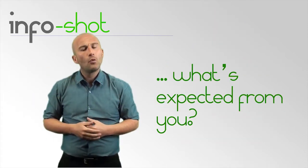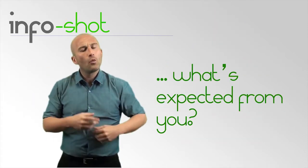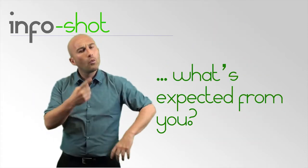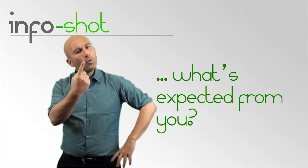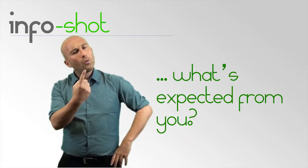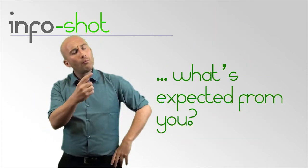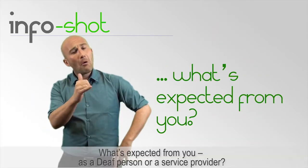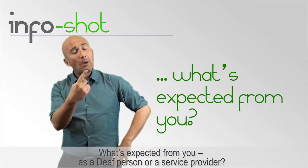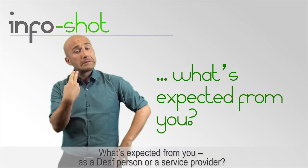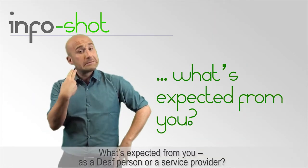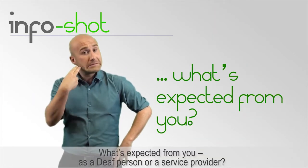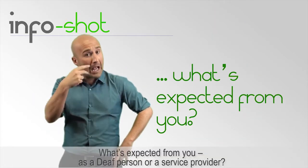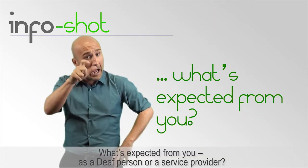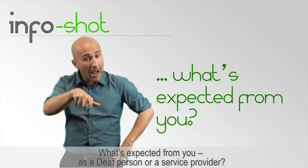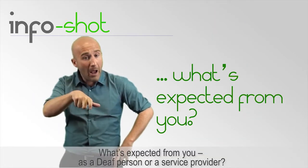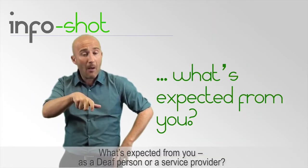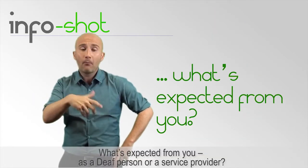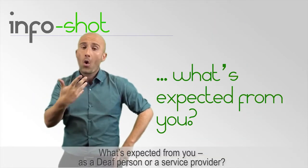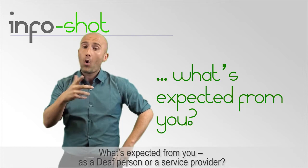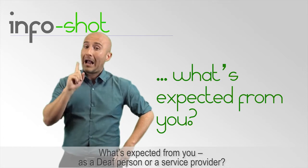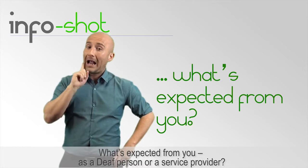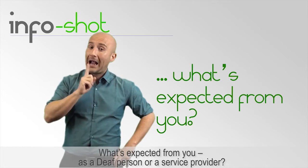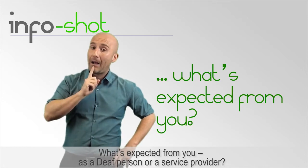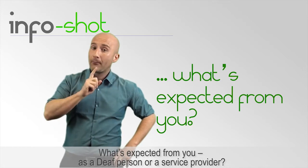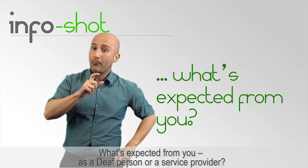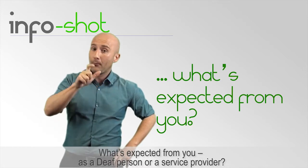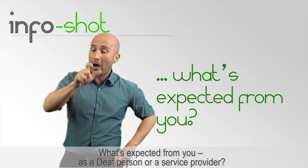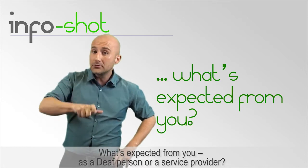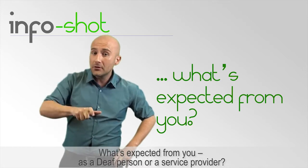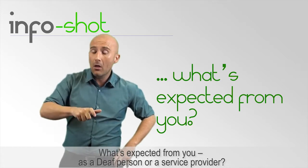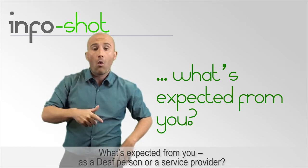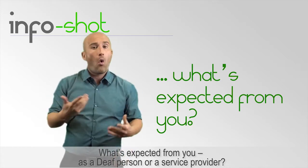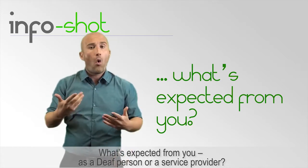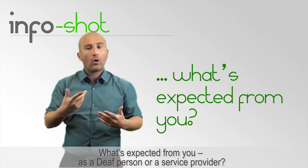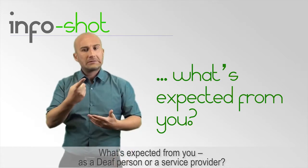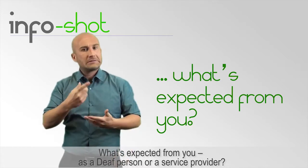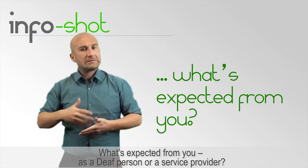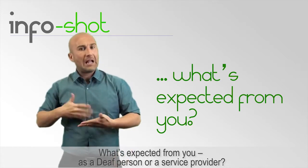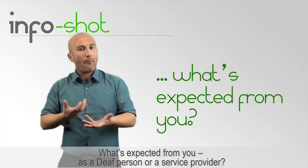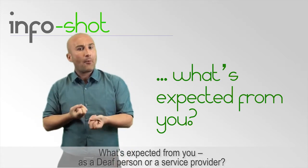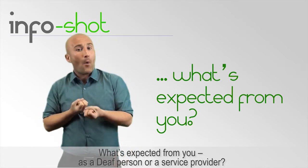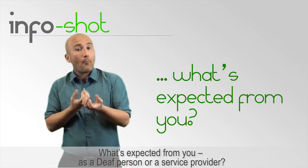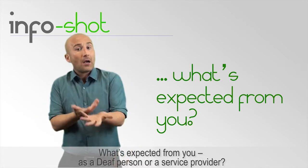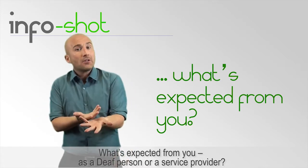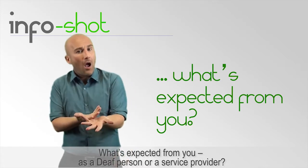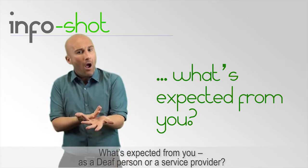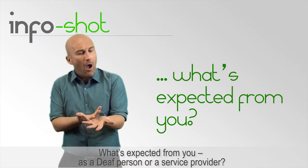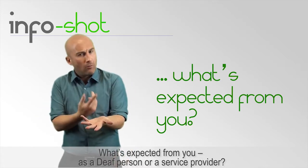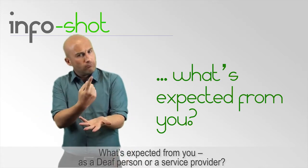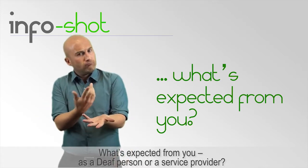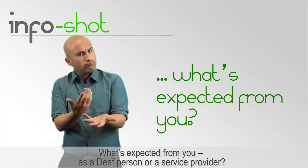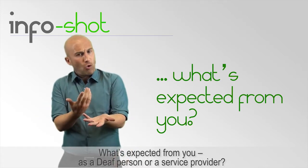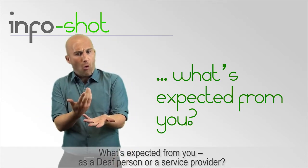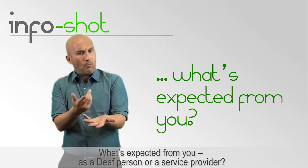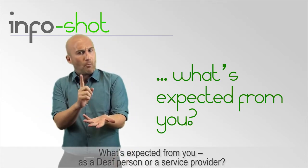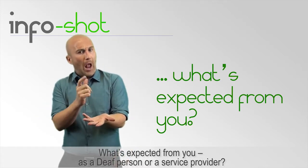What's expected from you as a deaf person or as a service provider?